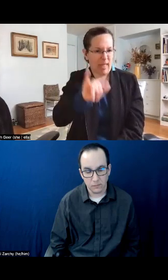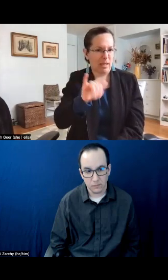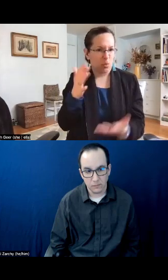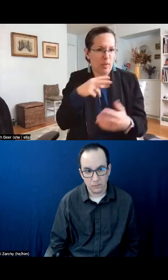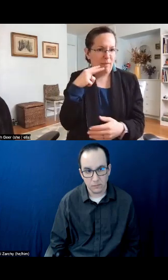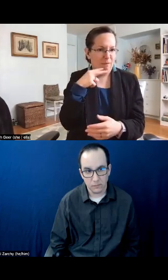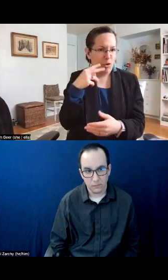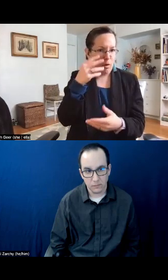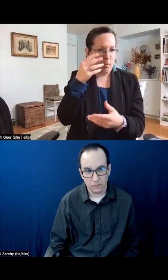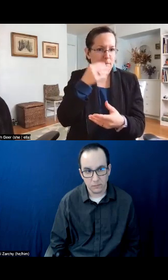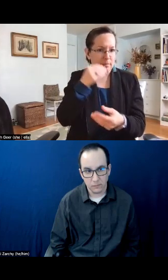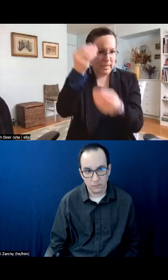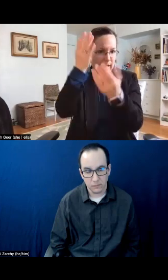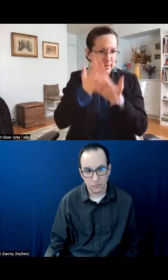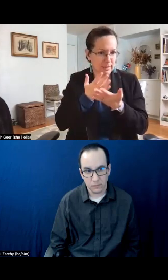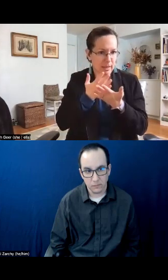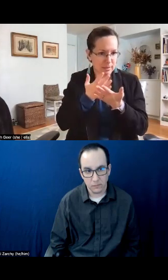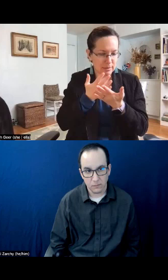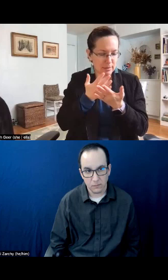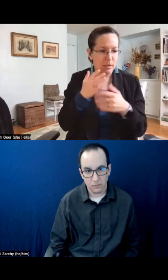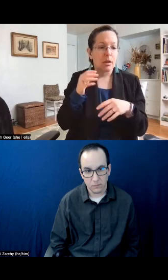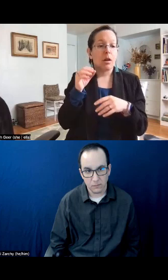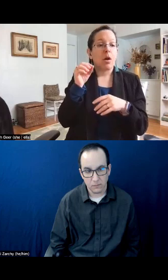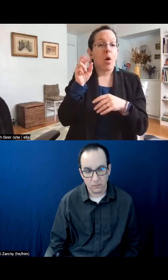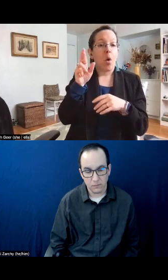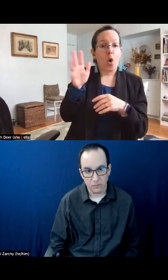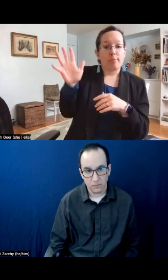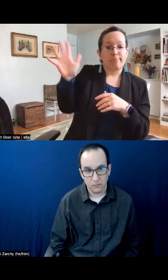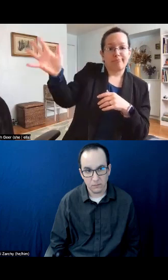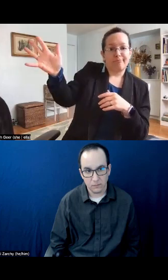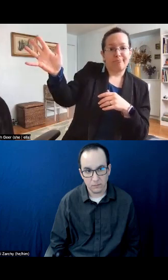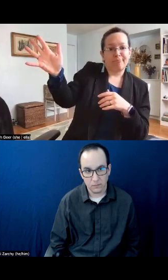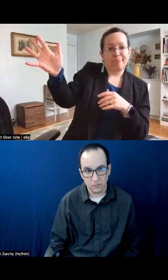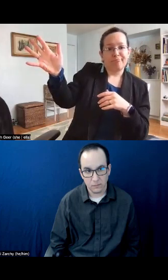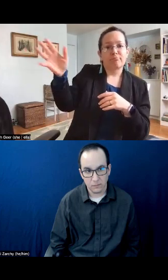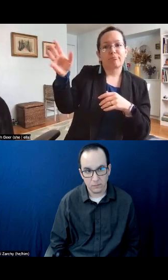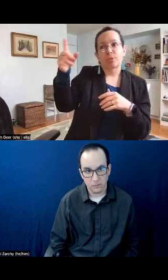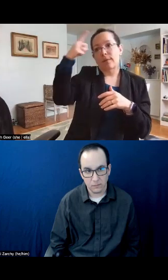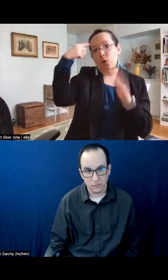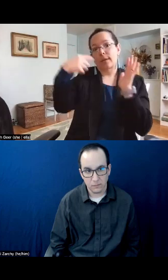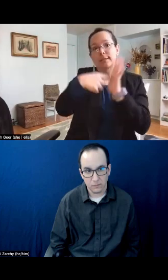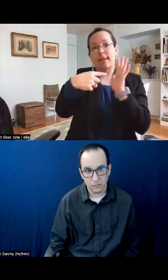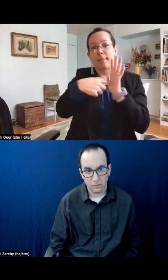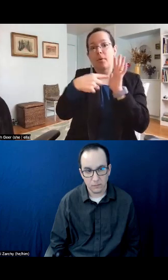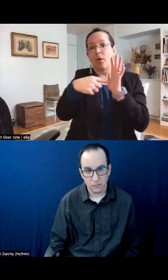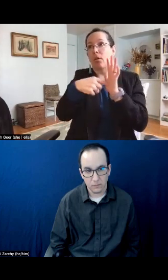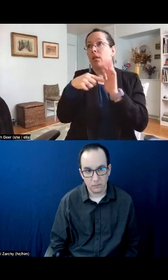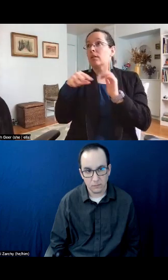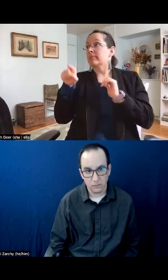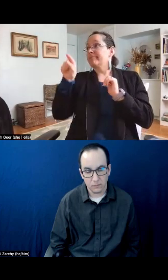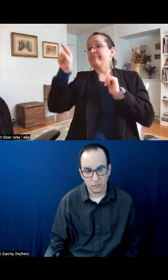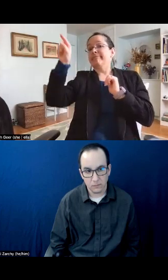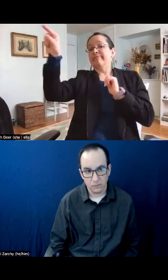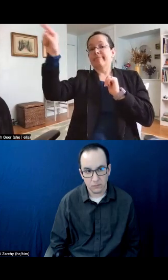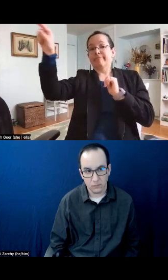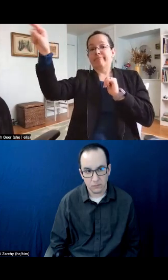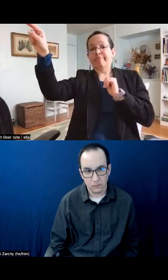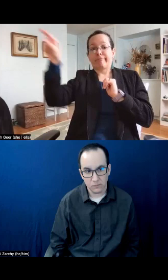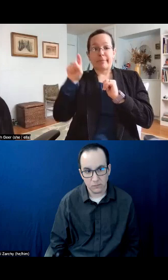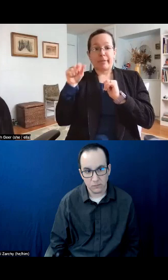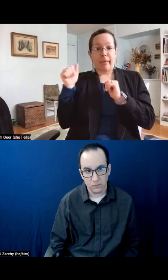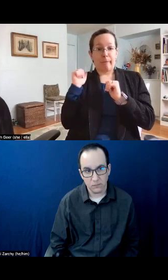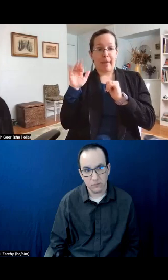then I know that simply by the use of space, something is going from point A to point B. That use of different locations is